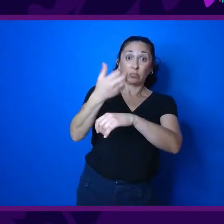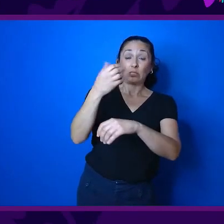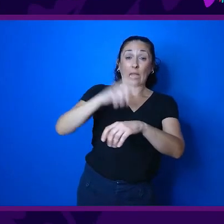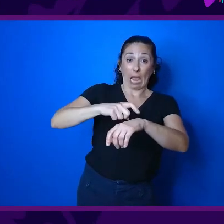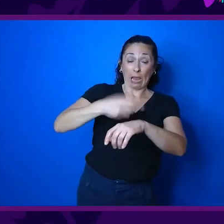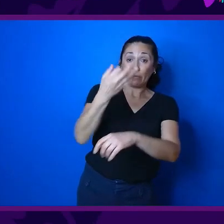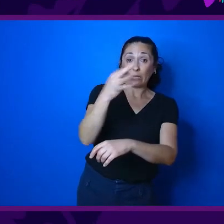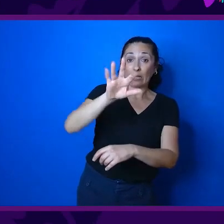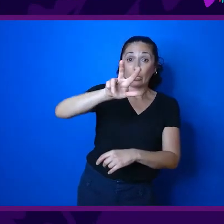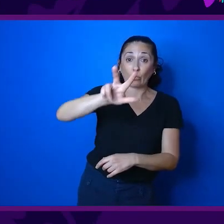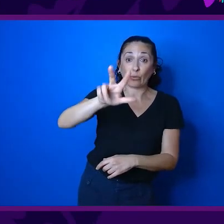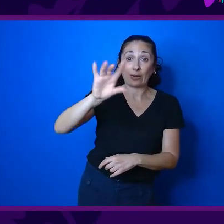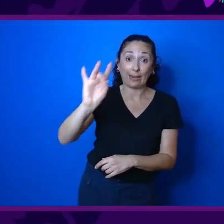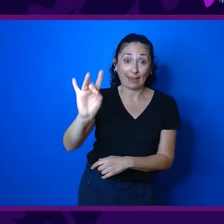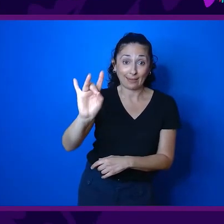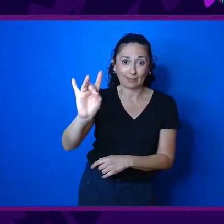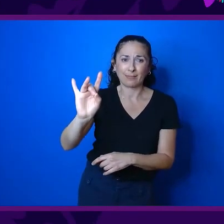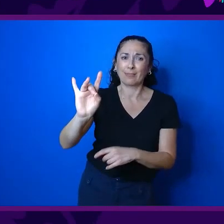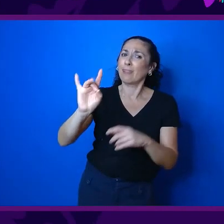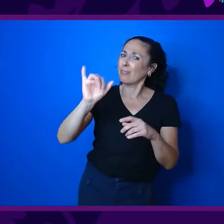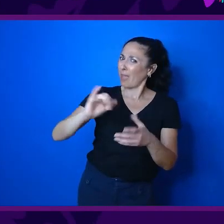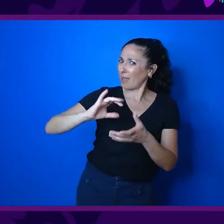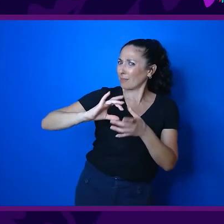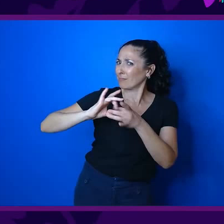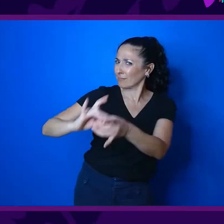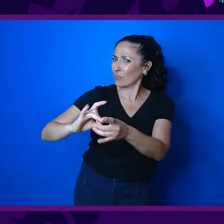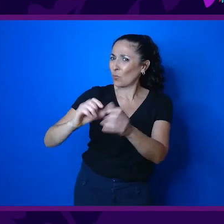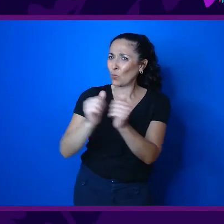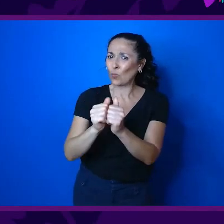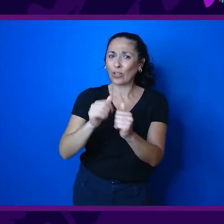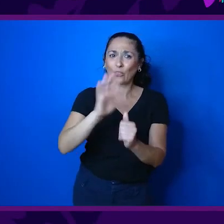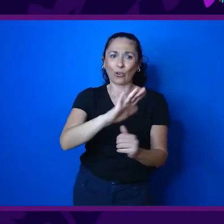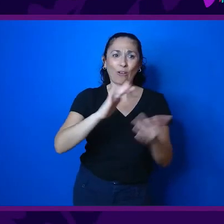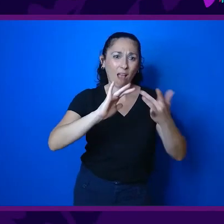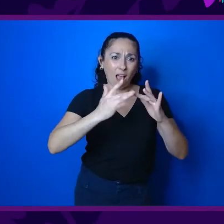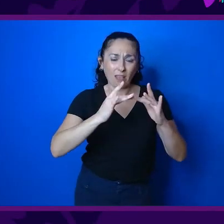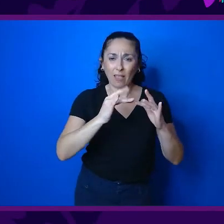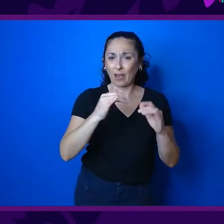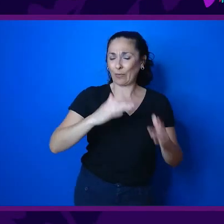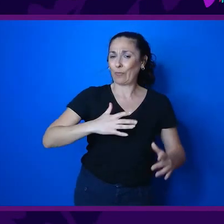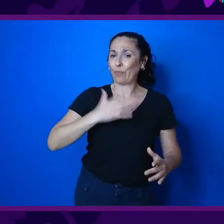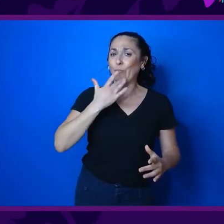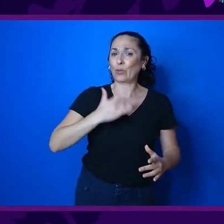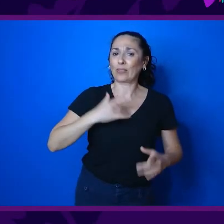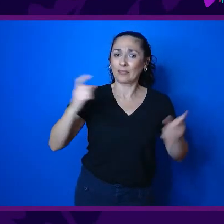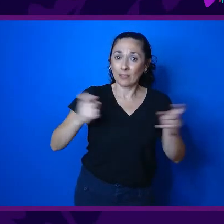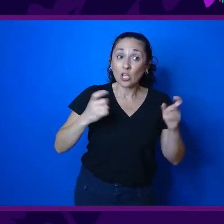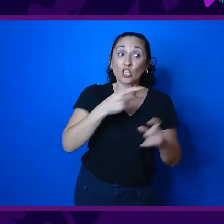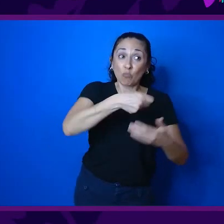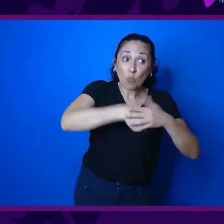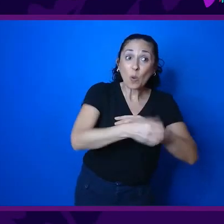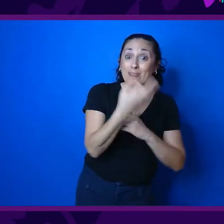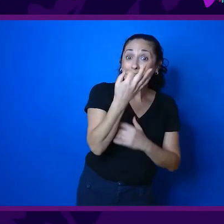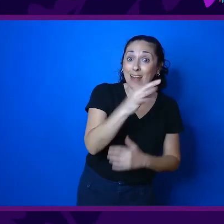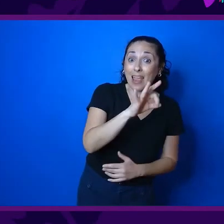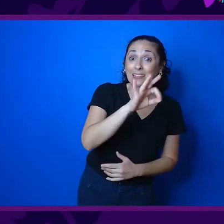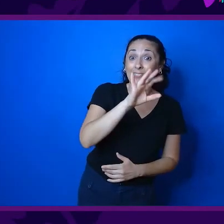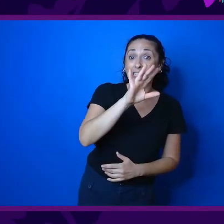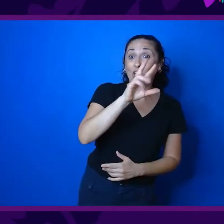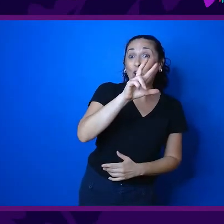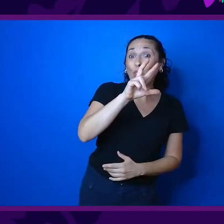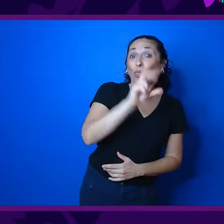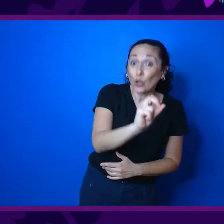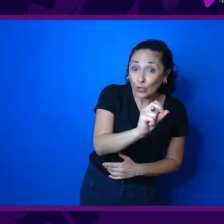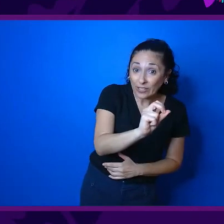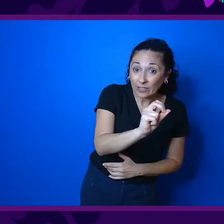to Dolores Huerta's online birthday celebration. She's turning 90, which means she was born in 1930. Yes. She